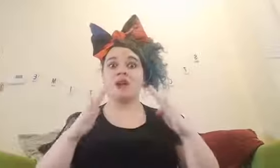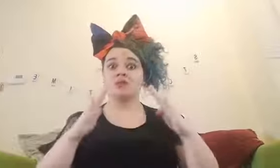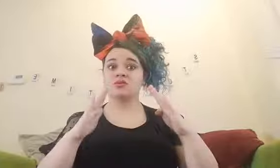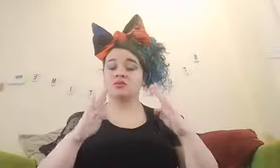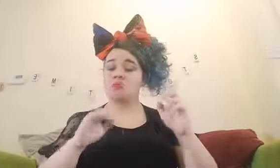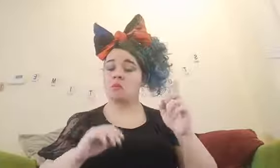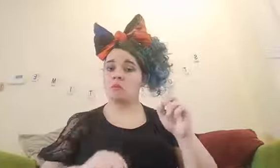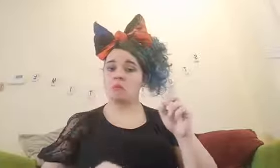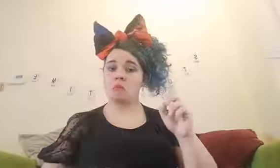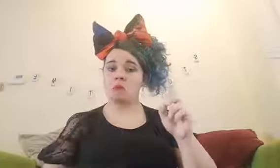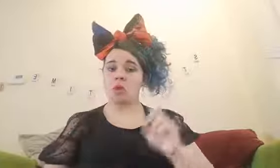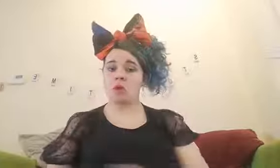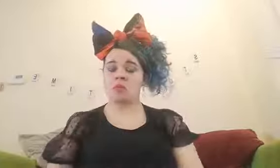house.